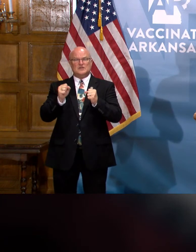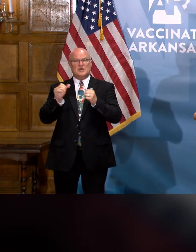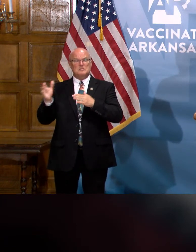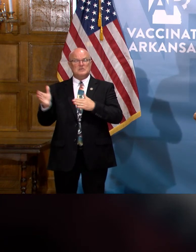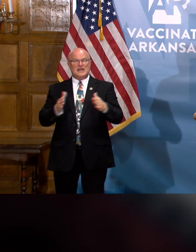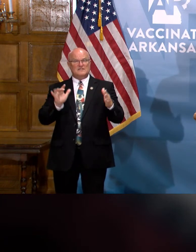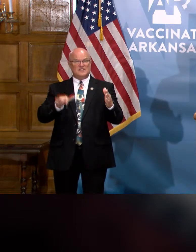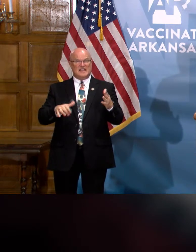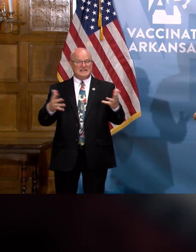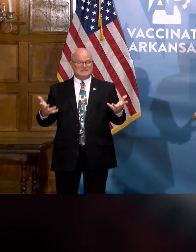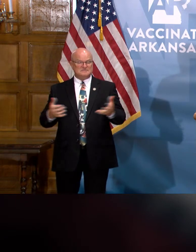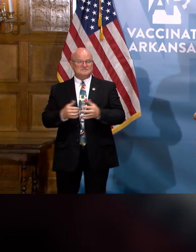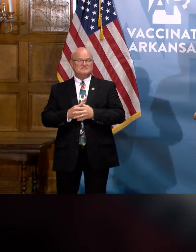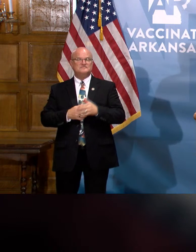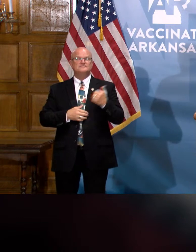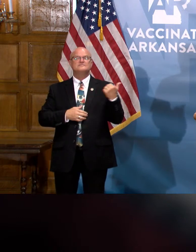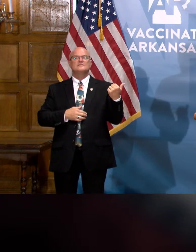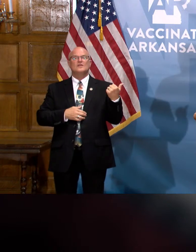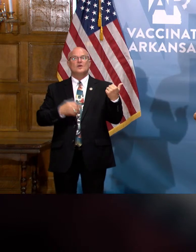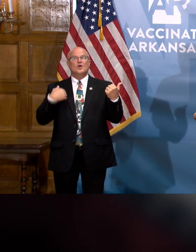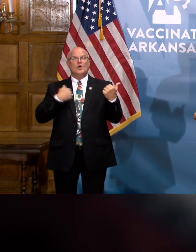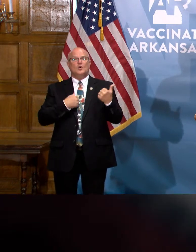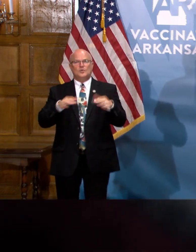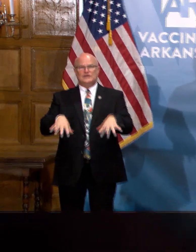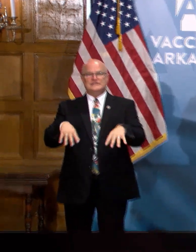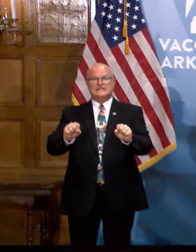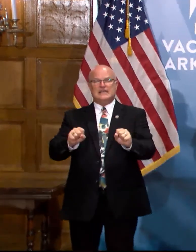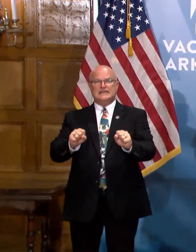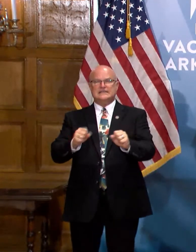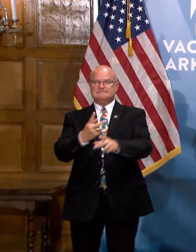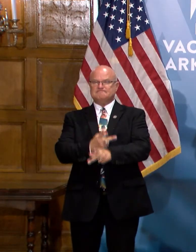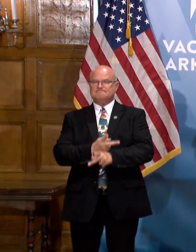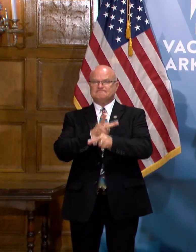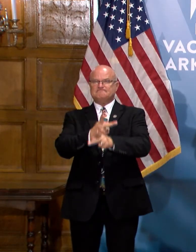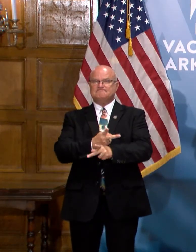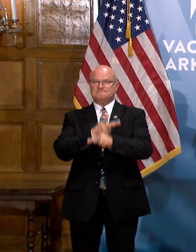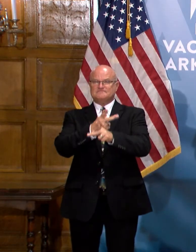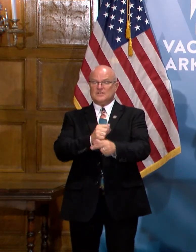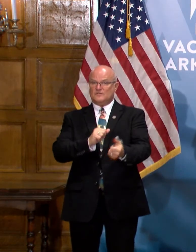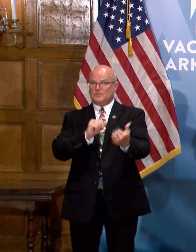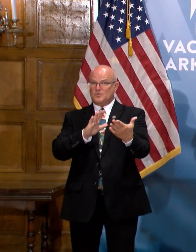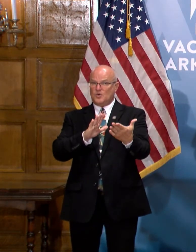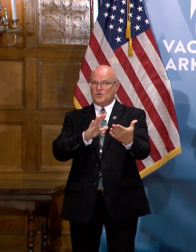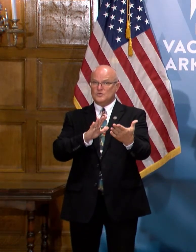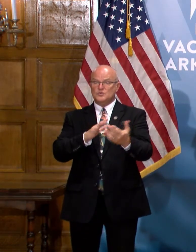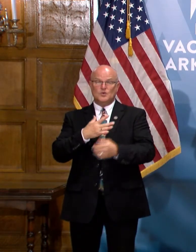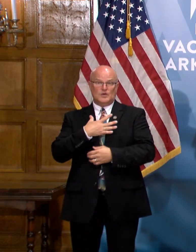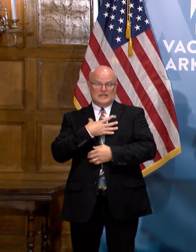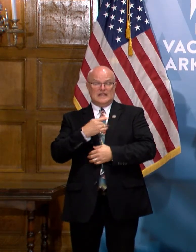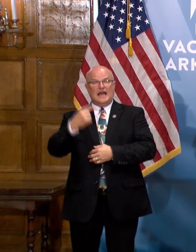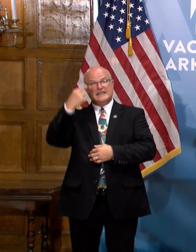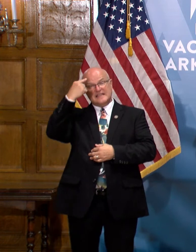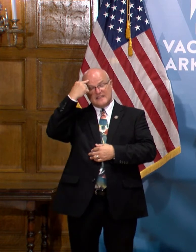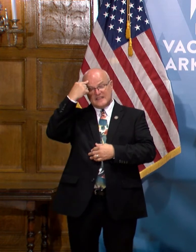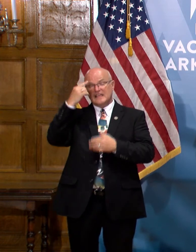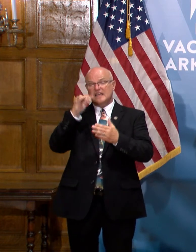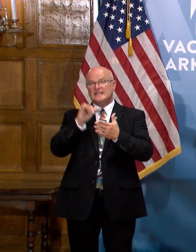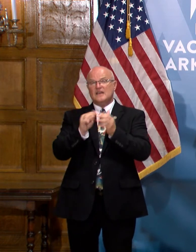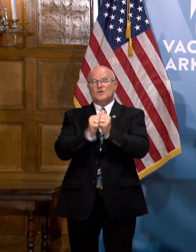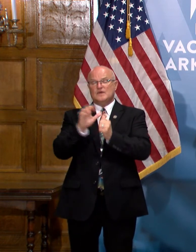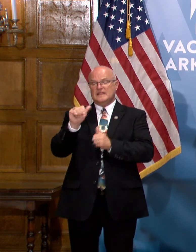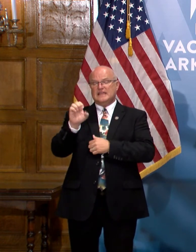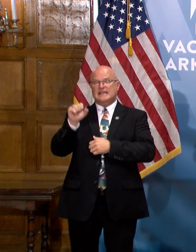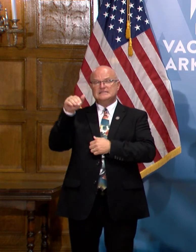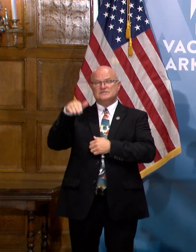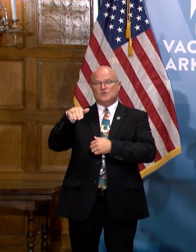that? Well, we're taking a cautious approach to it. We'd like to think that with our